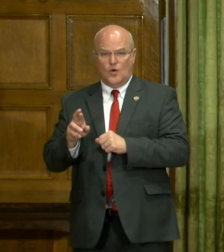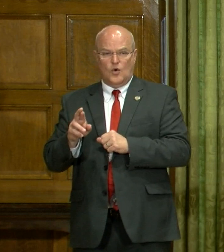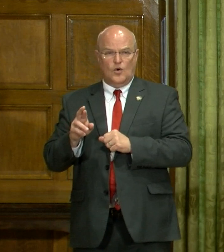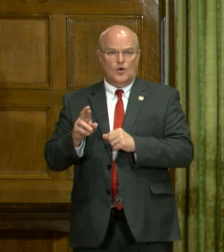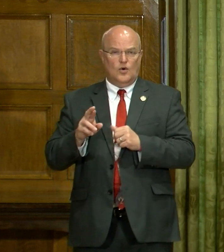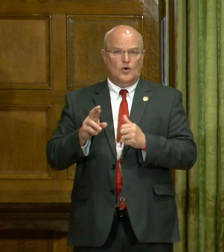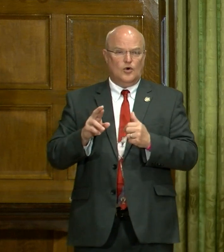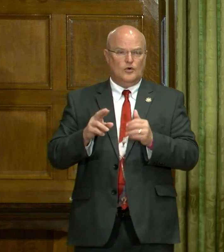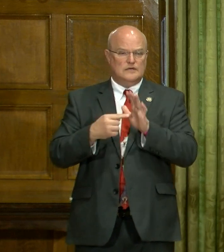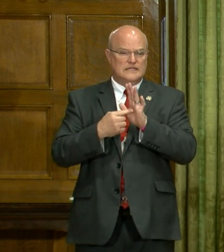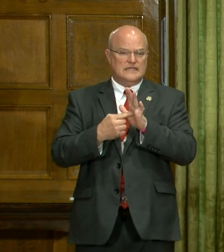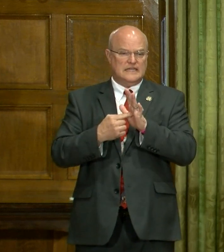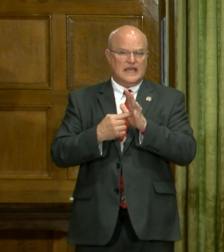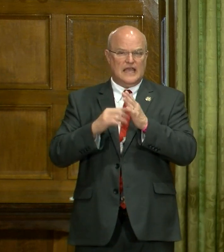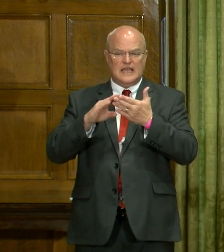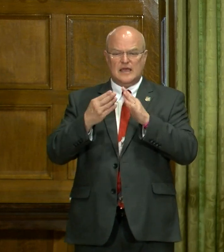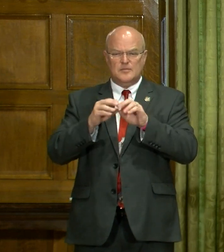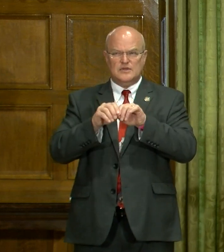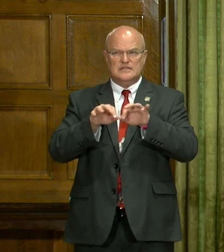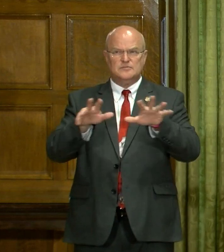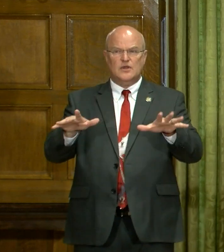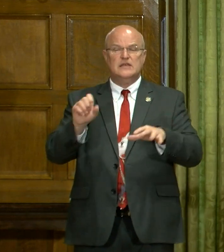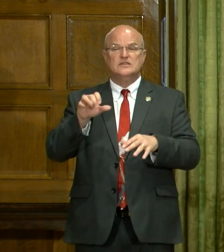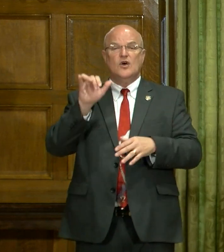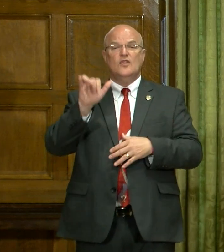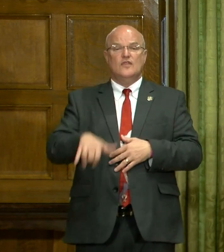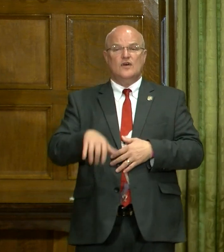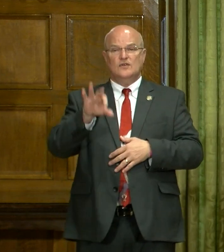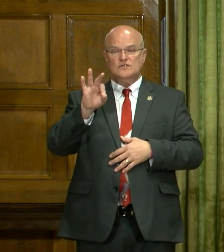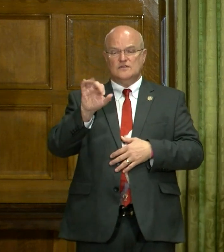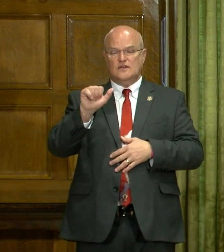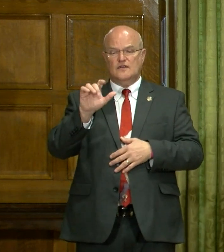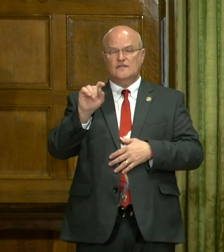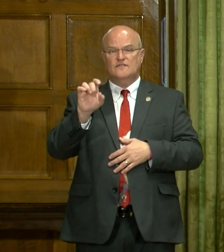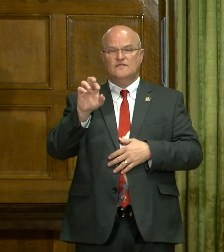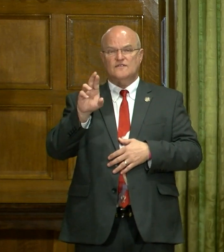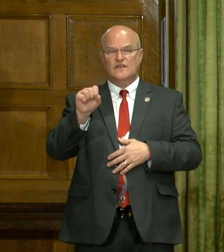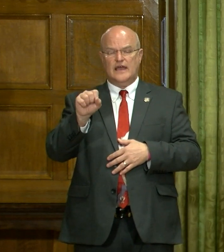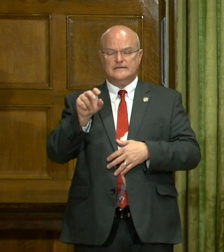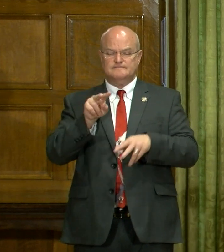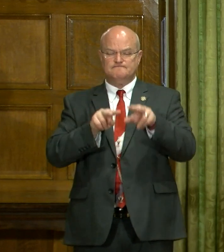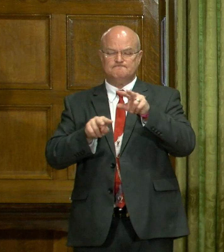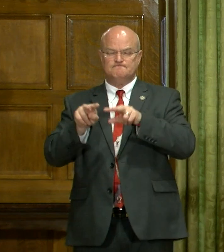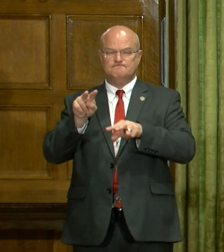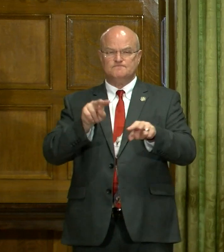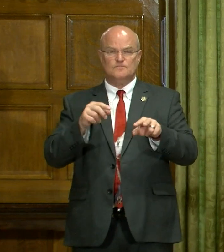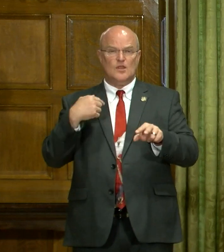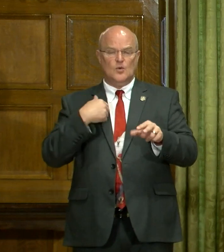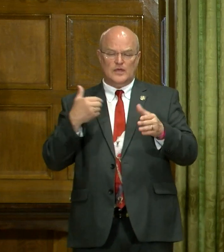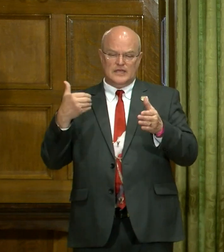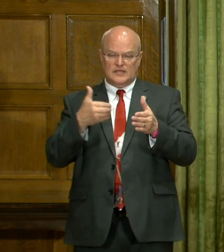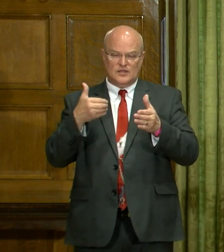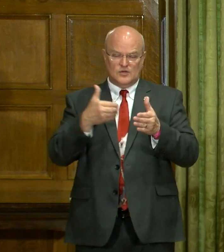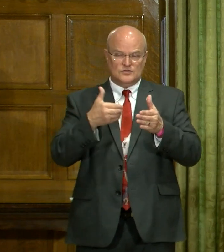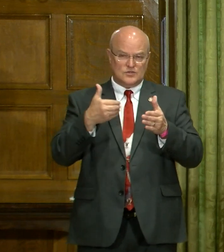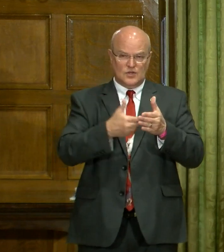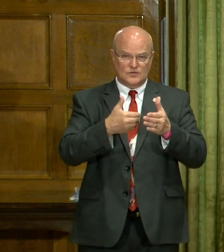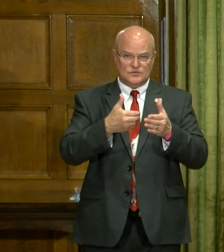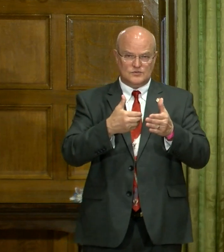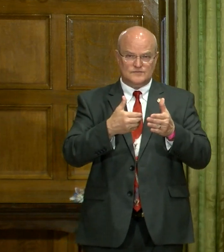it indicate community spread? So those are factors that you have to weigh. As we get closer,